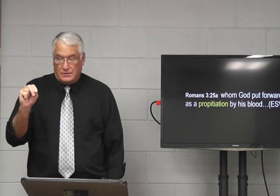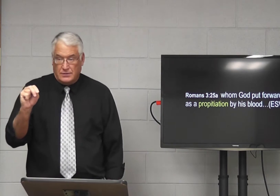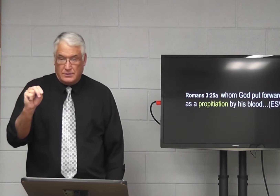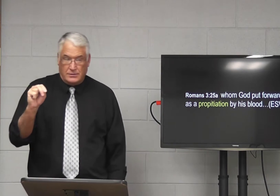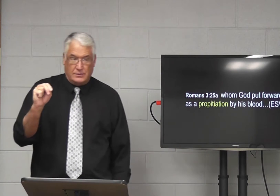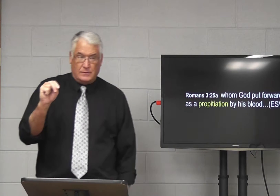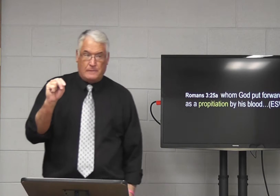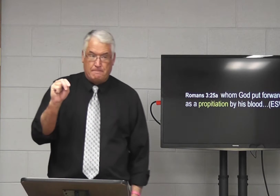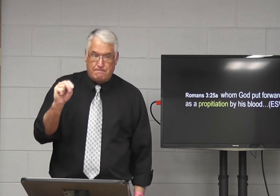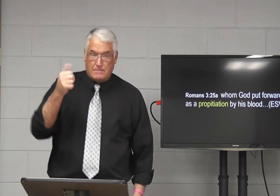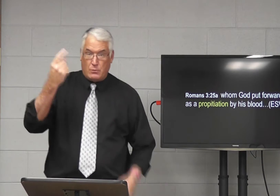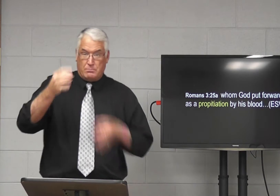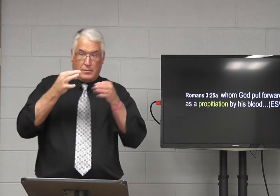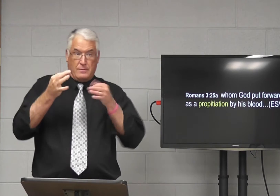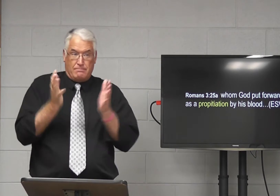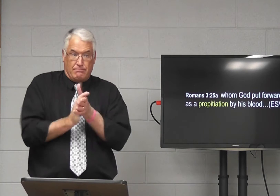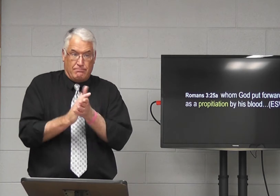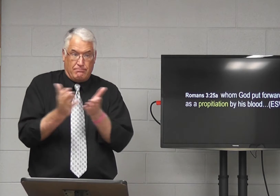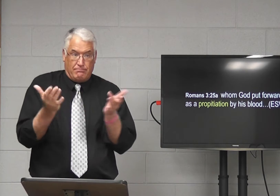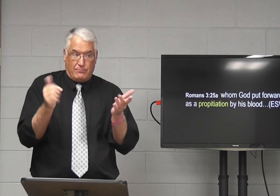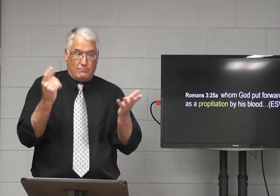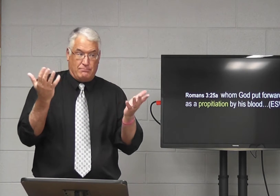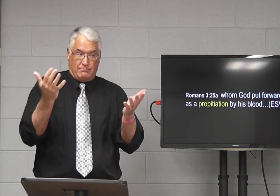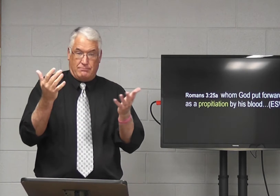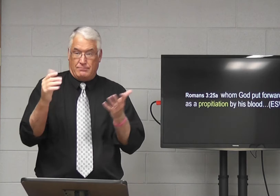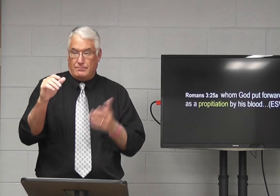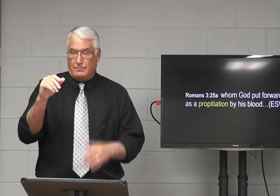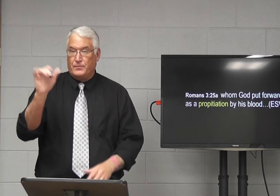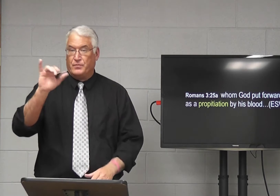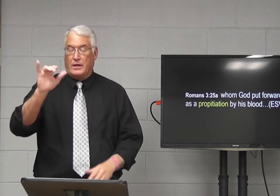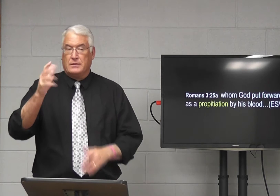You know what that word treason means? Anybody can explain that one, maybe?